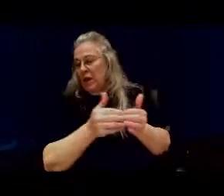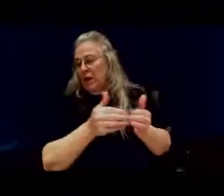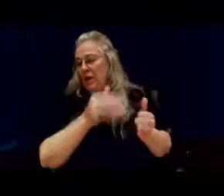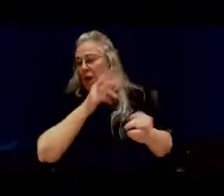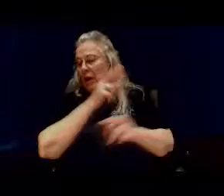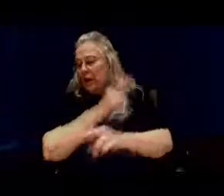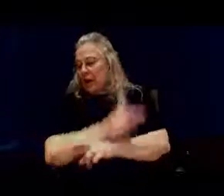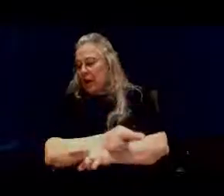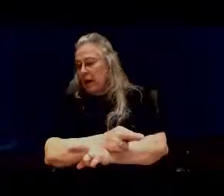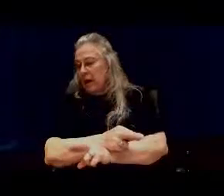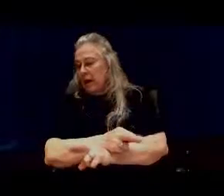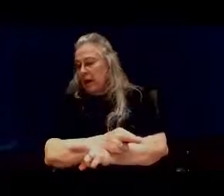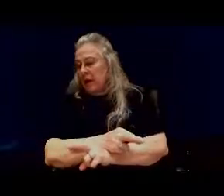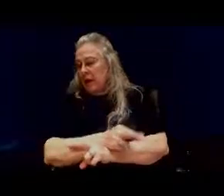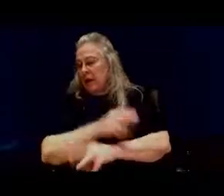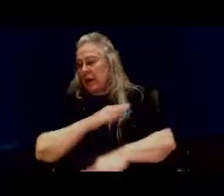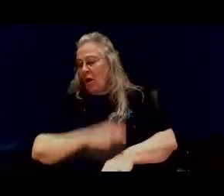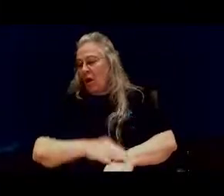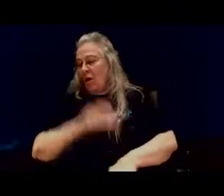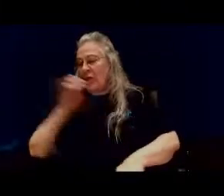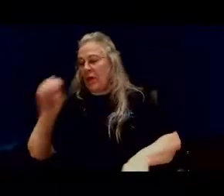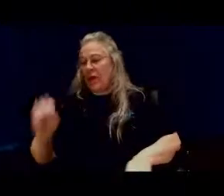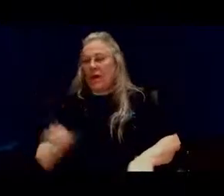near, leaning on the